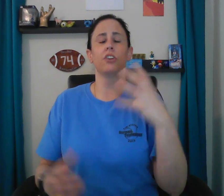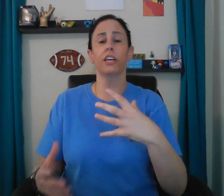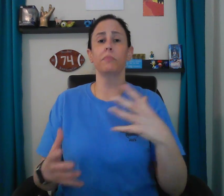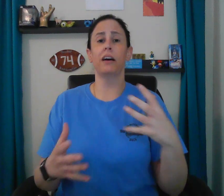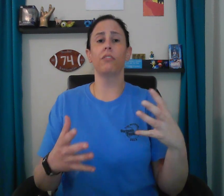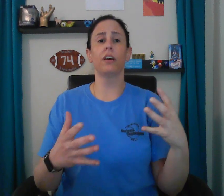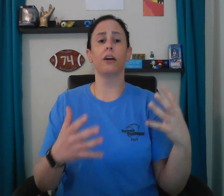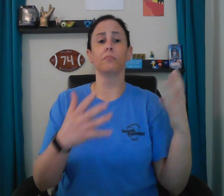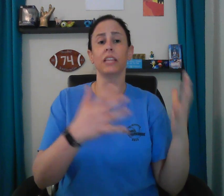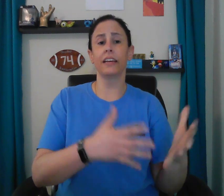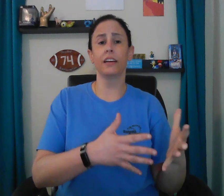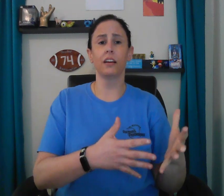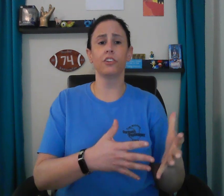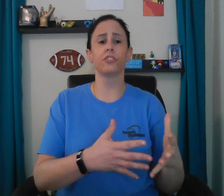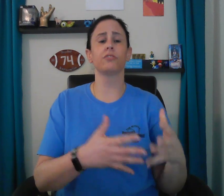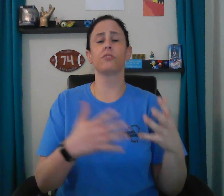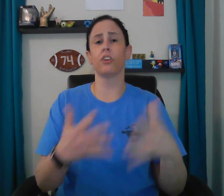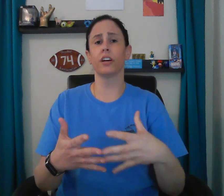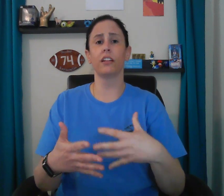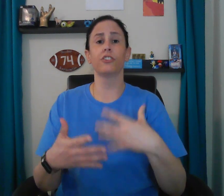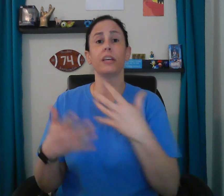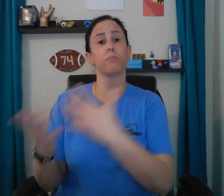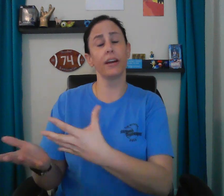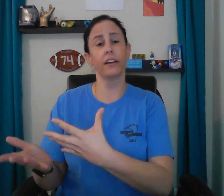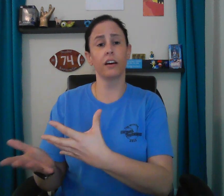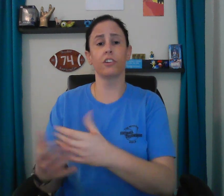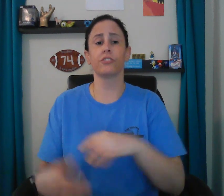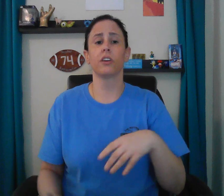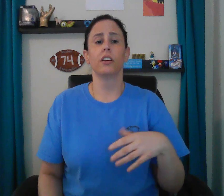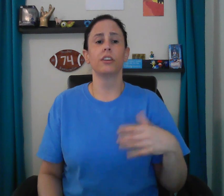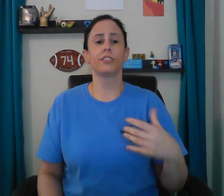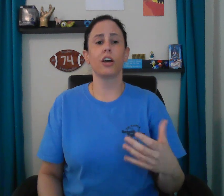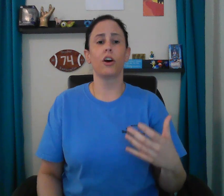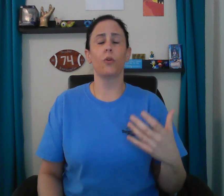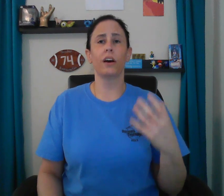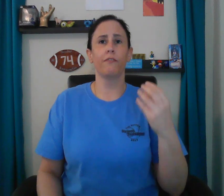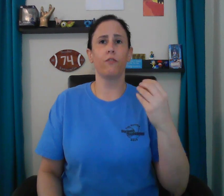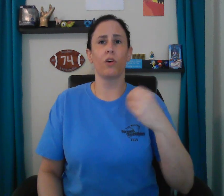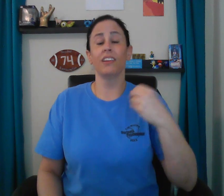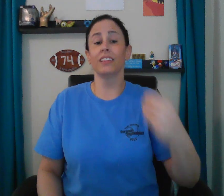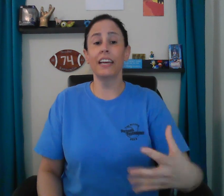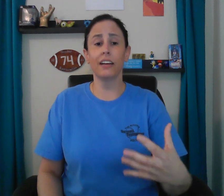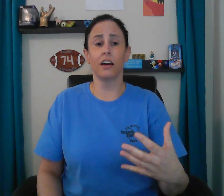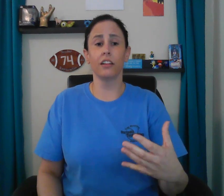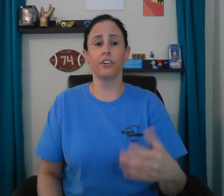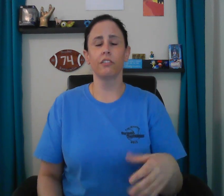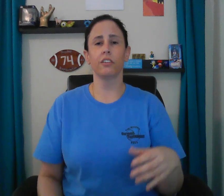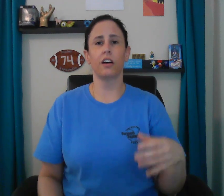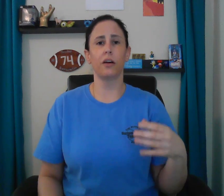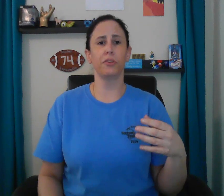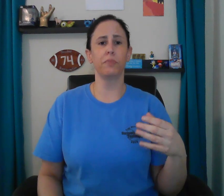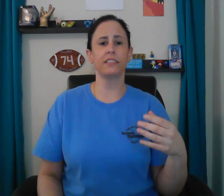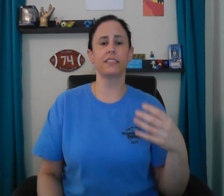Talking about light colors, dark colors, and bright colors. So for a light color, you might